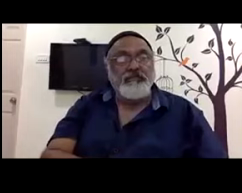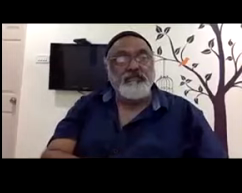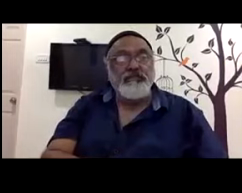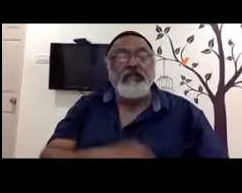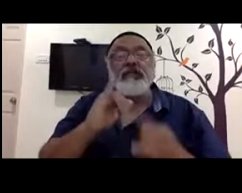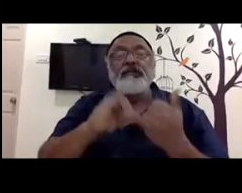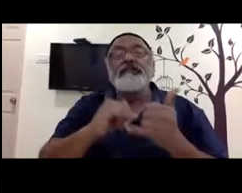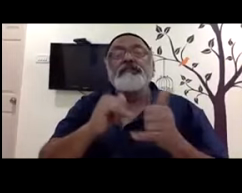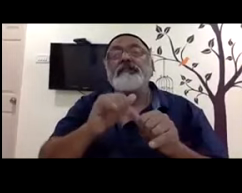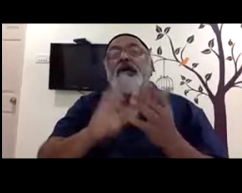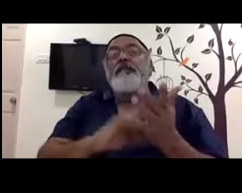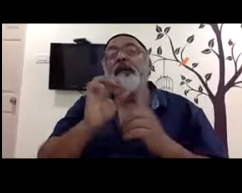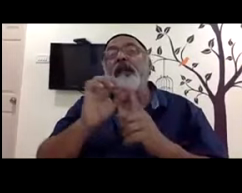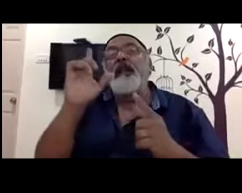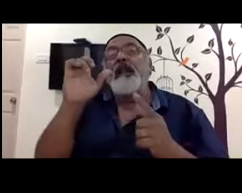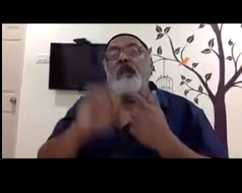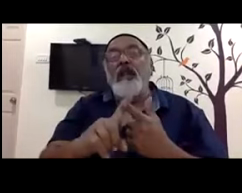Sample